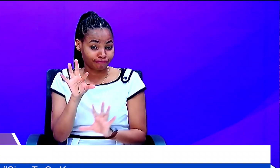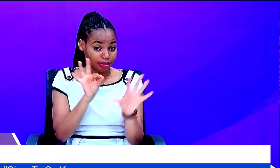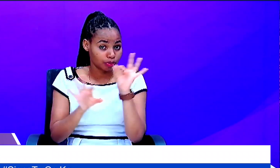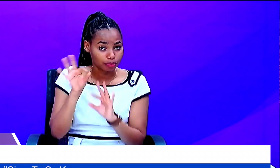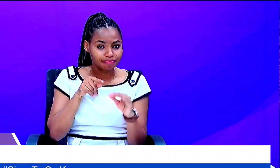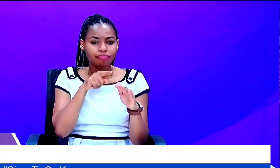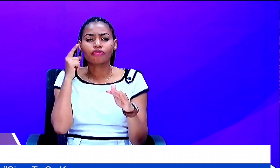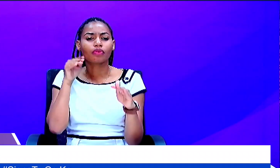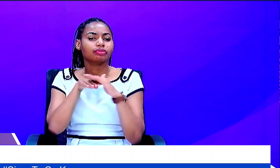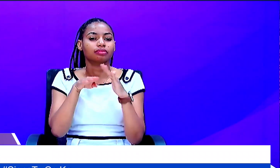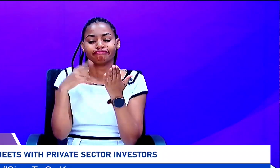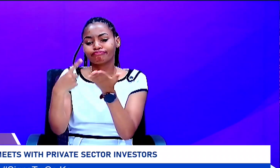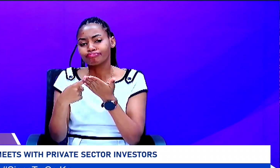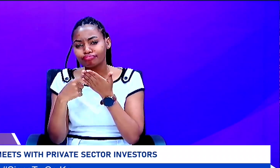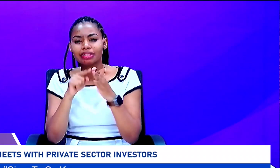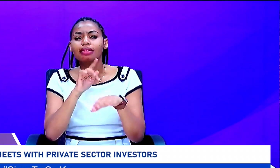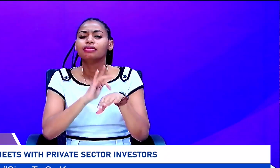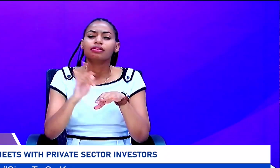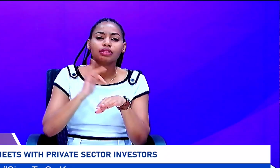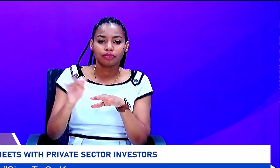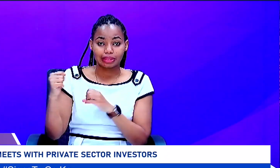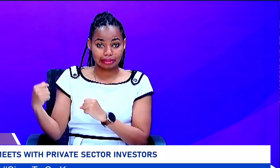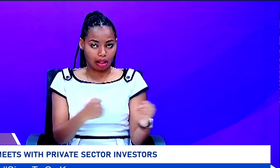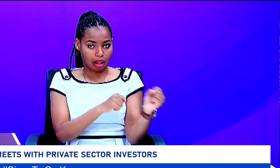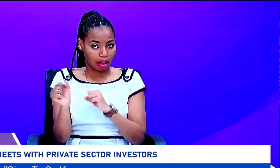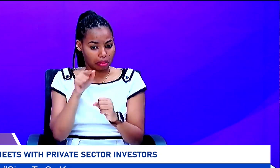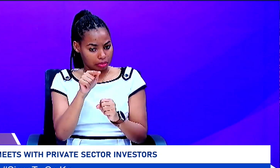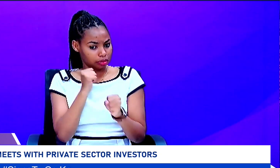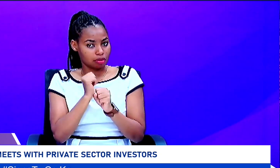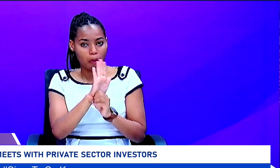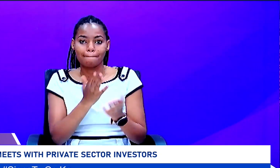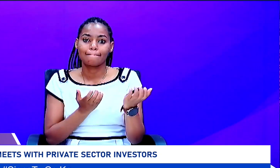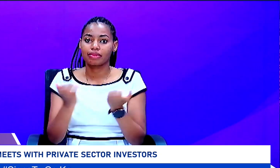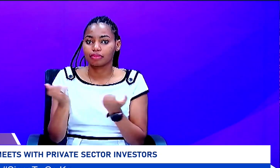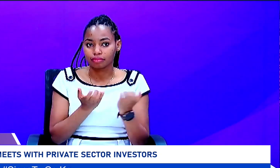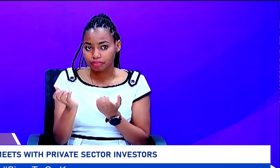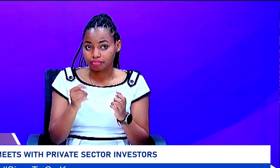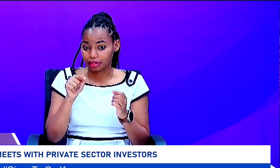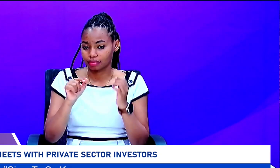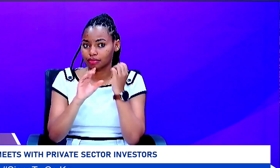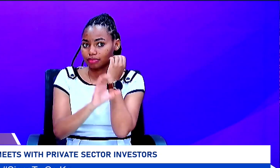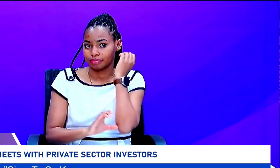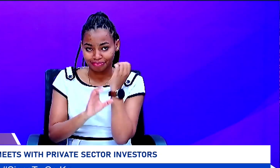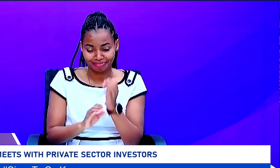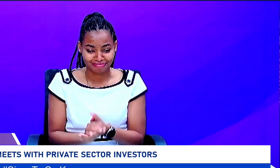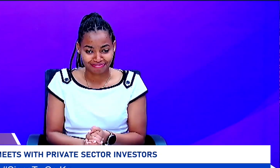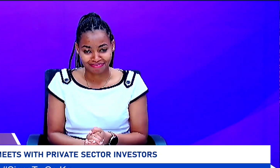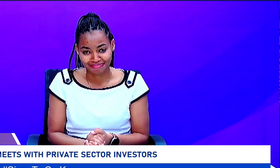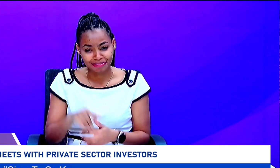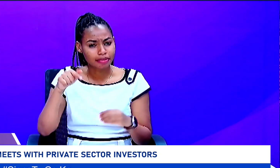held a meeting with private sector investors to discuss effective strategies for doing business in